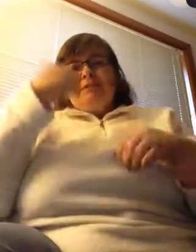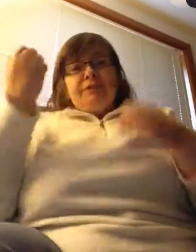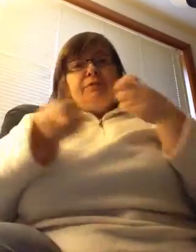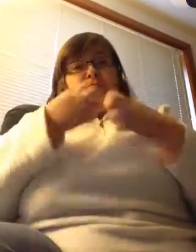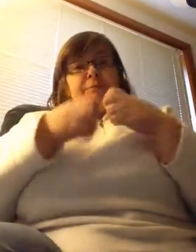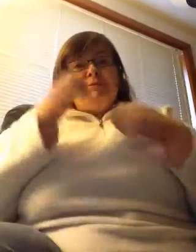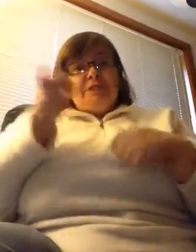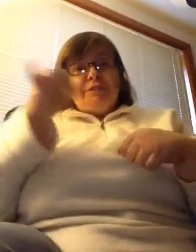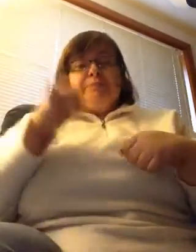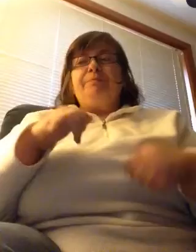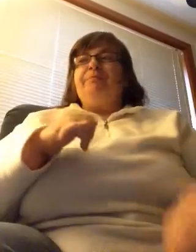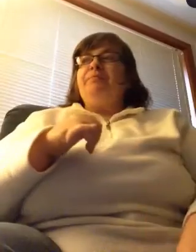lots of other problems too.